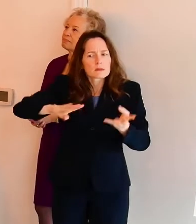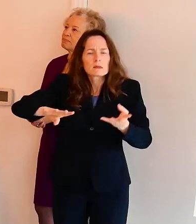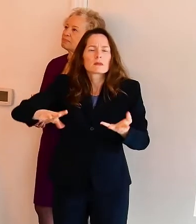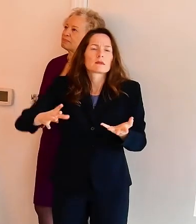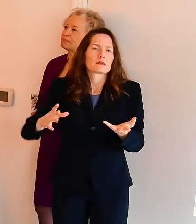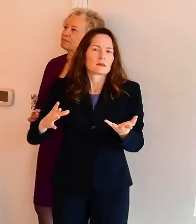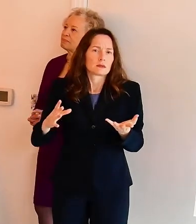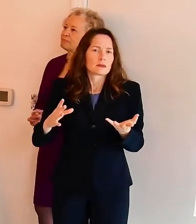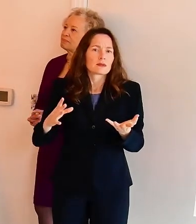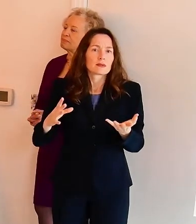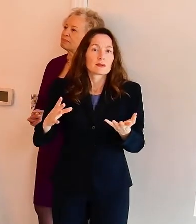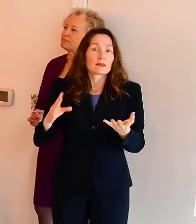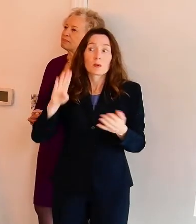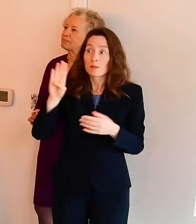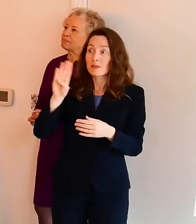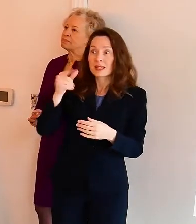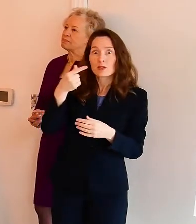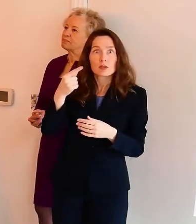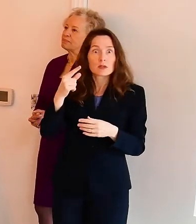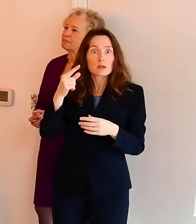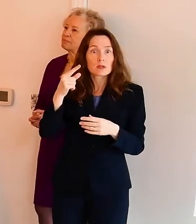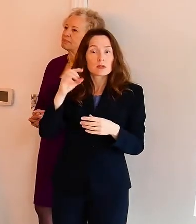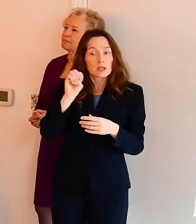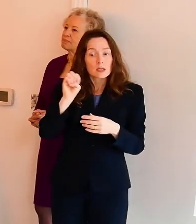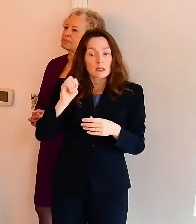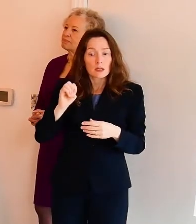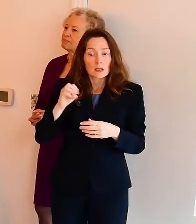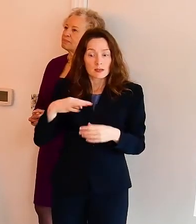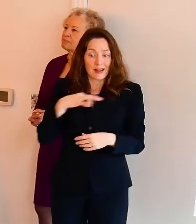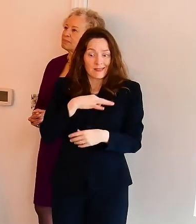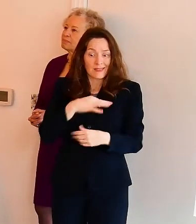our BGE team members live and work. And I know that